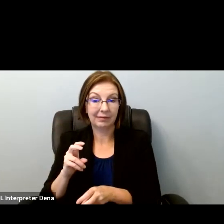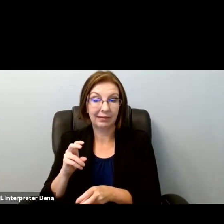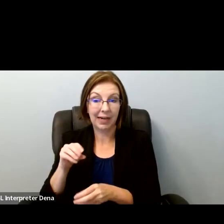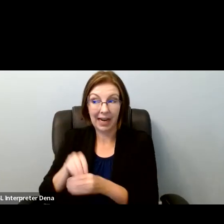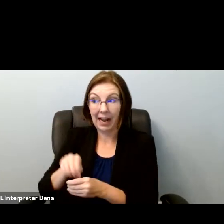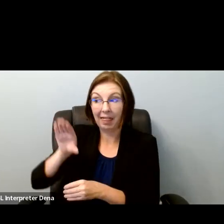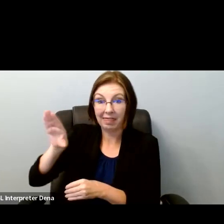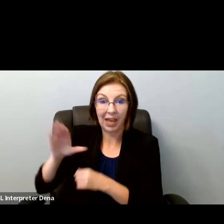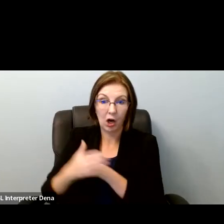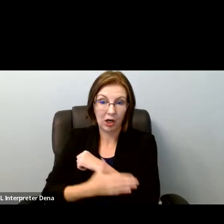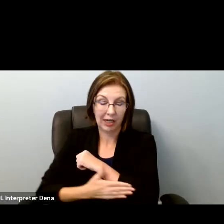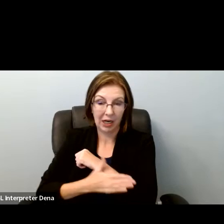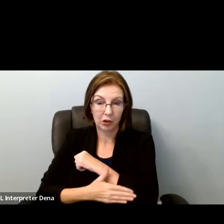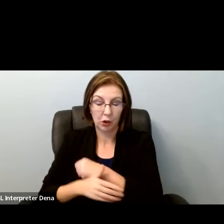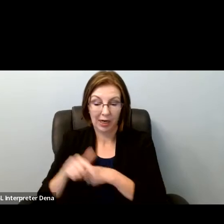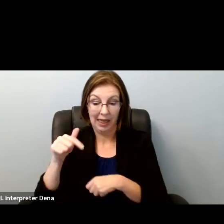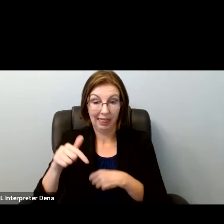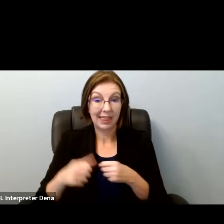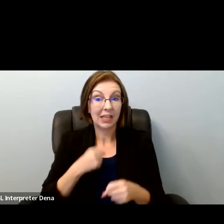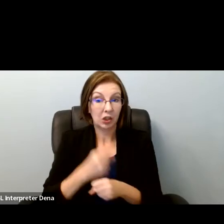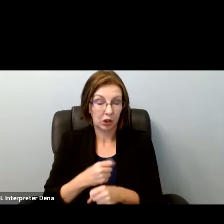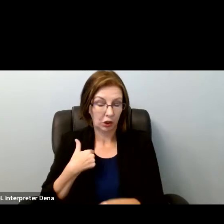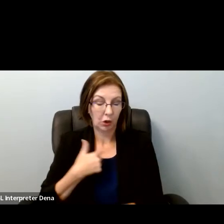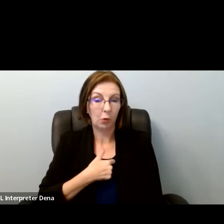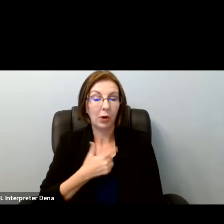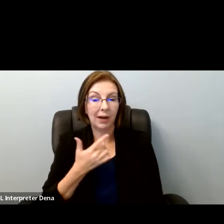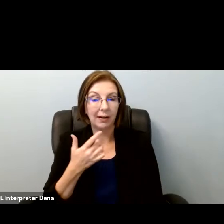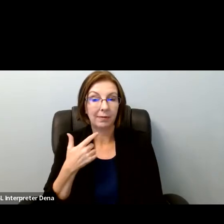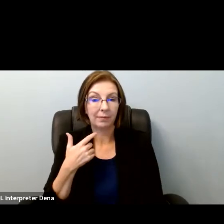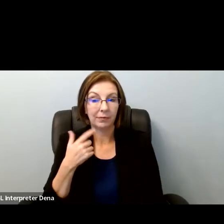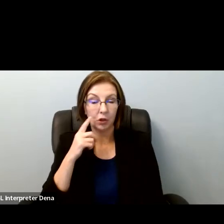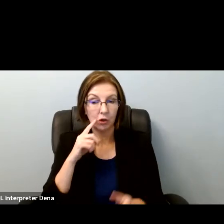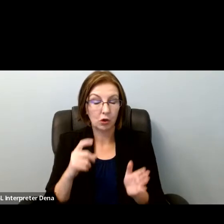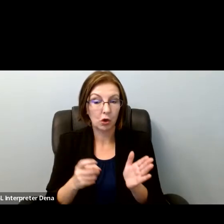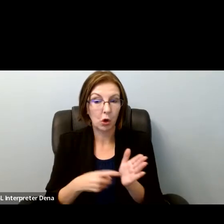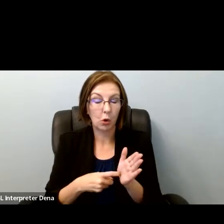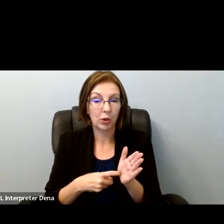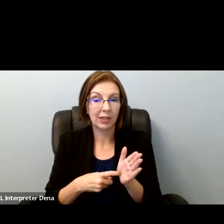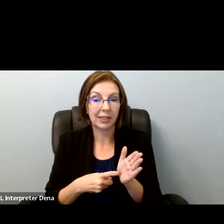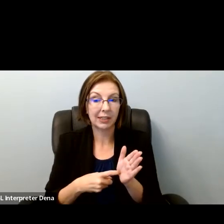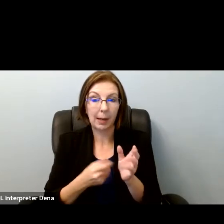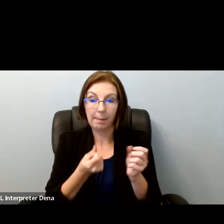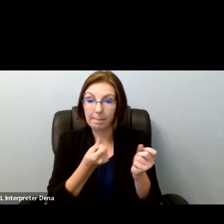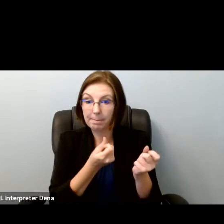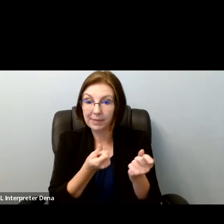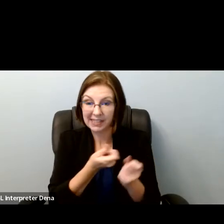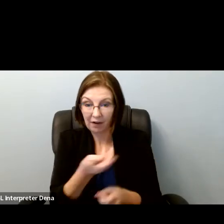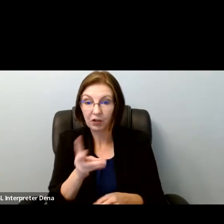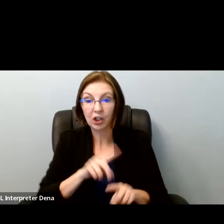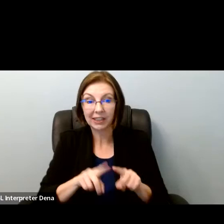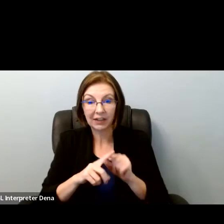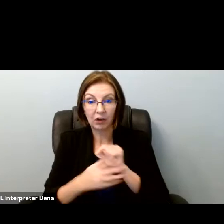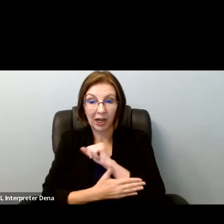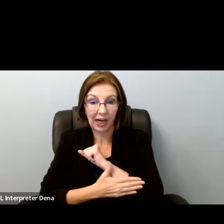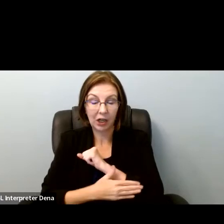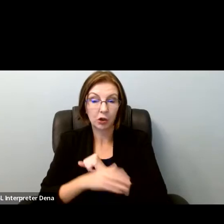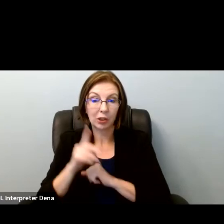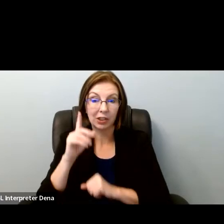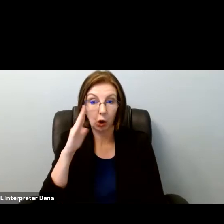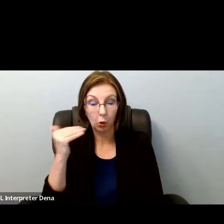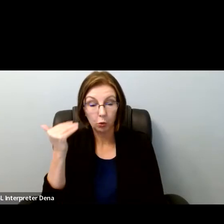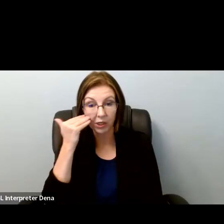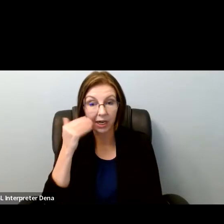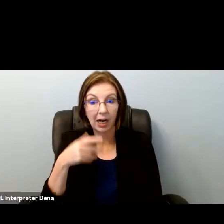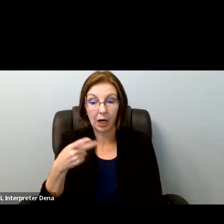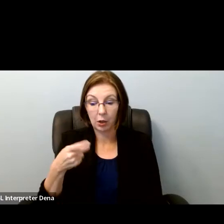their country. This year, we've been fortunate to have interactions with multiple countries such as Korea,